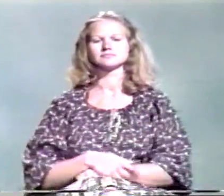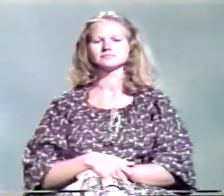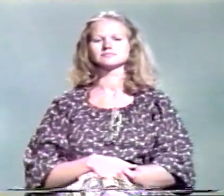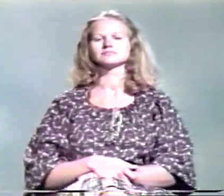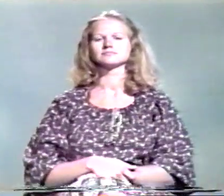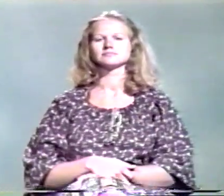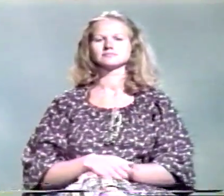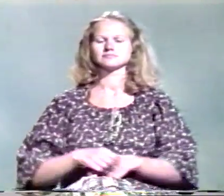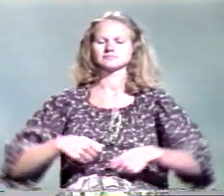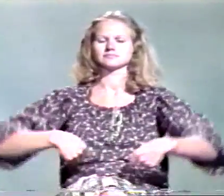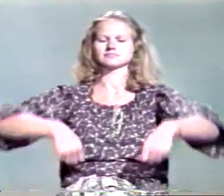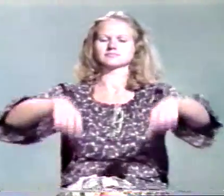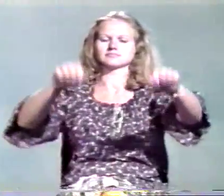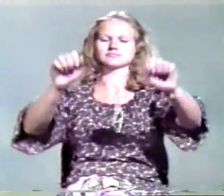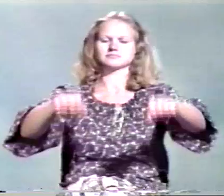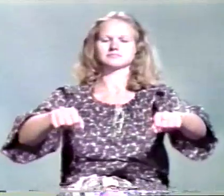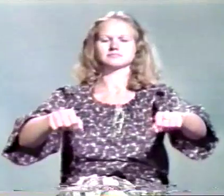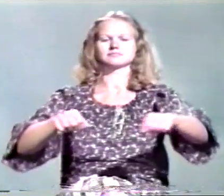To spread out a blanket.